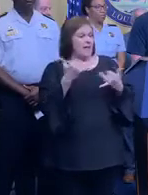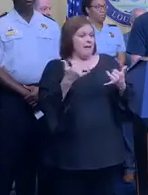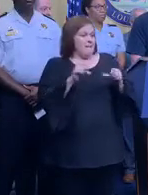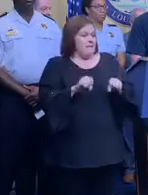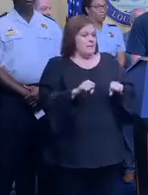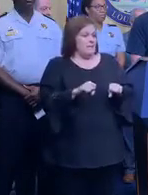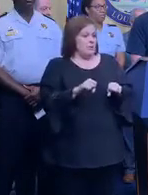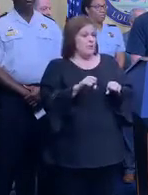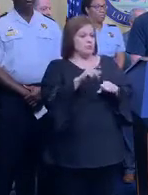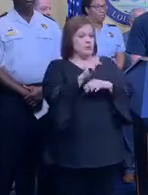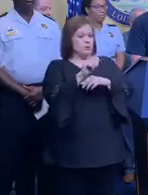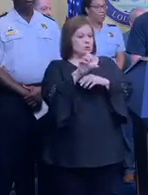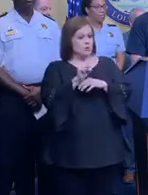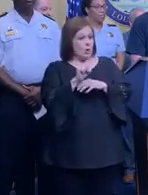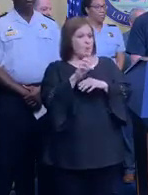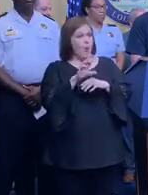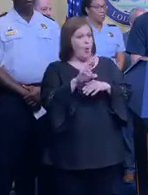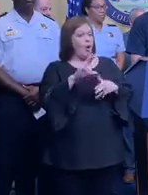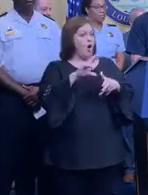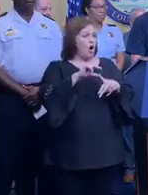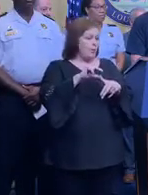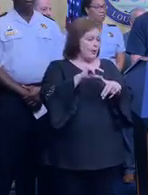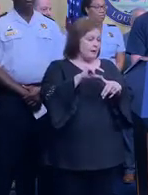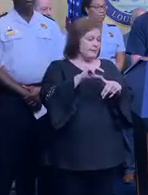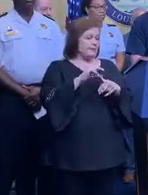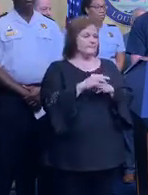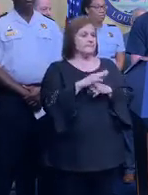potential for a tropical storm or Hurricane Barry.